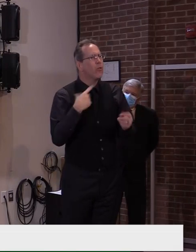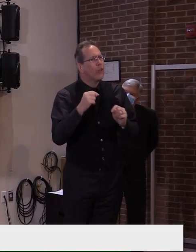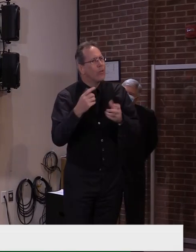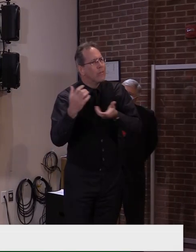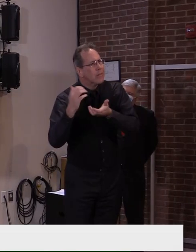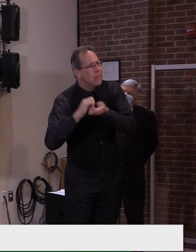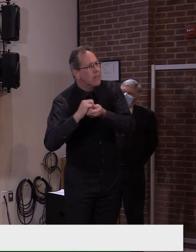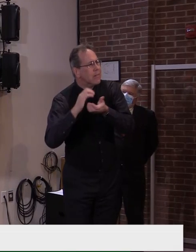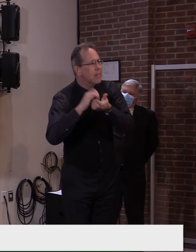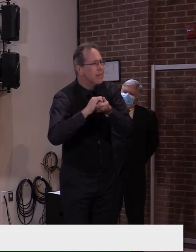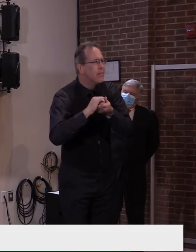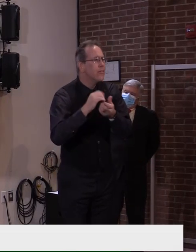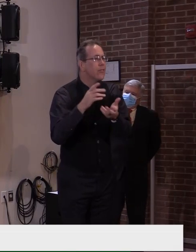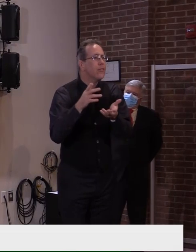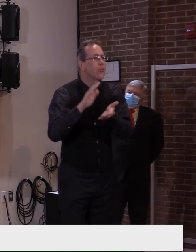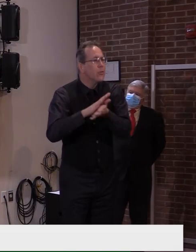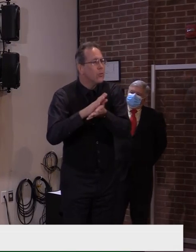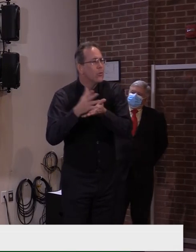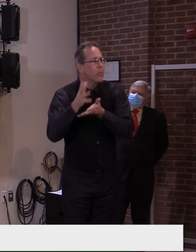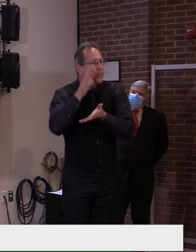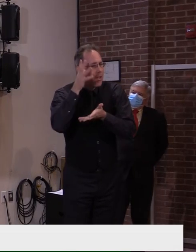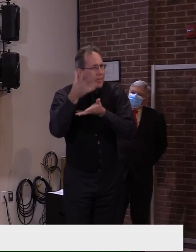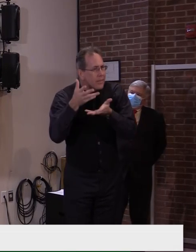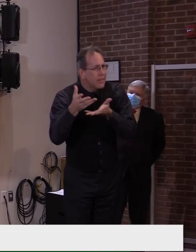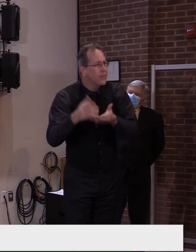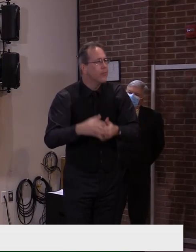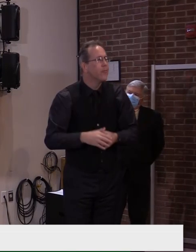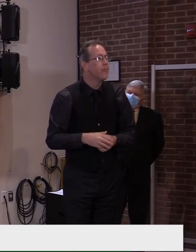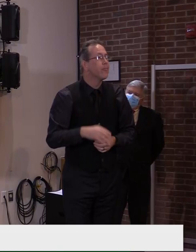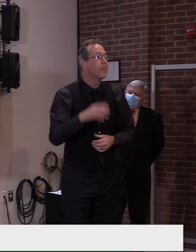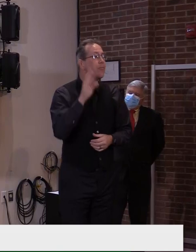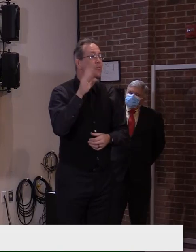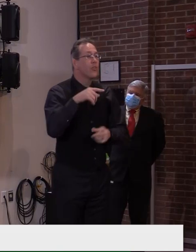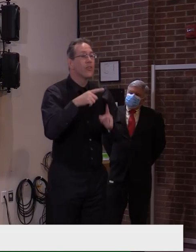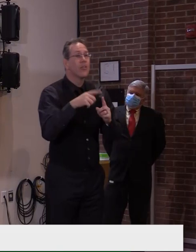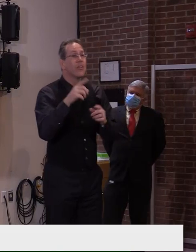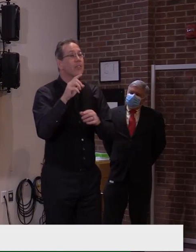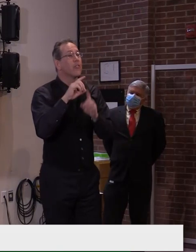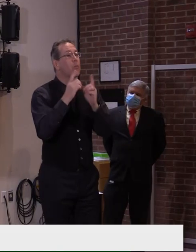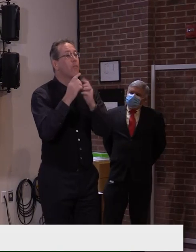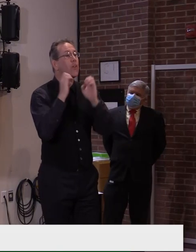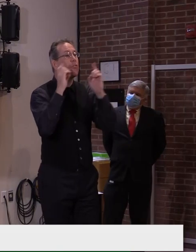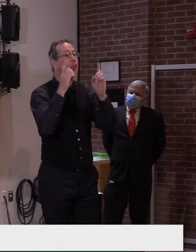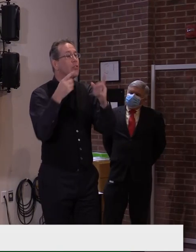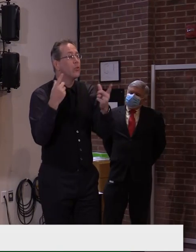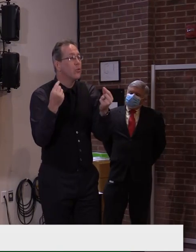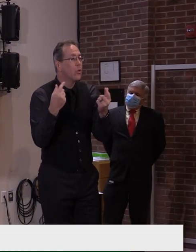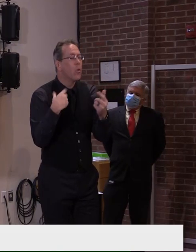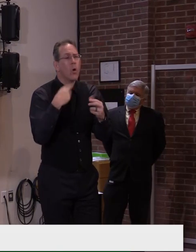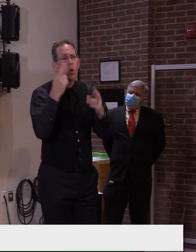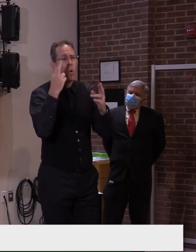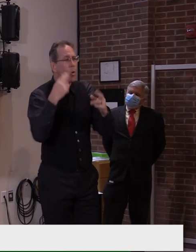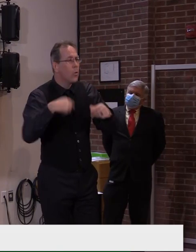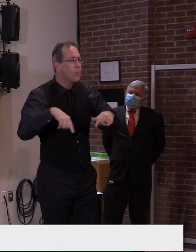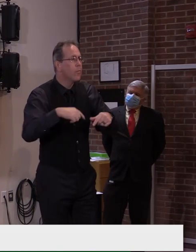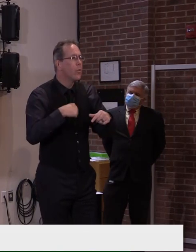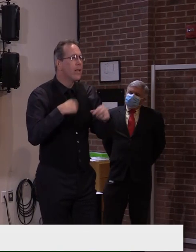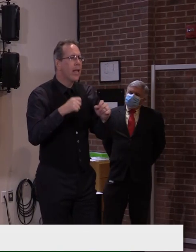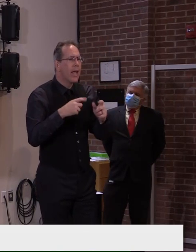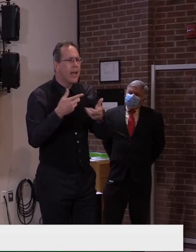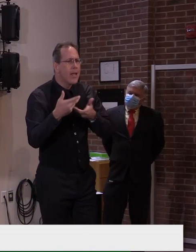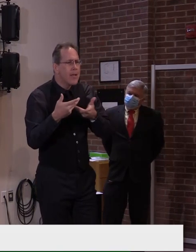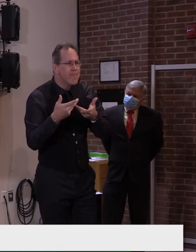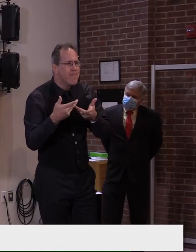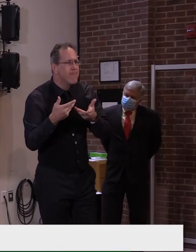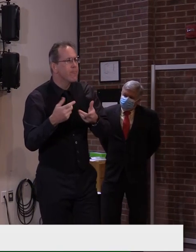secretary, I've been anxious to shift our focus at the state level, because we do have considerable federal resources to